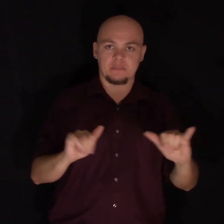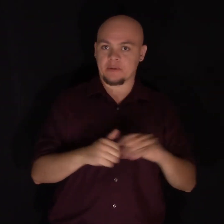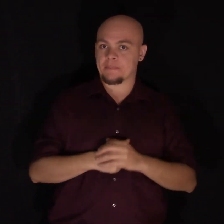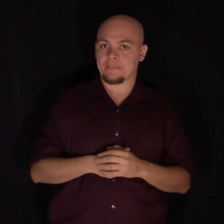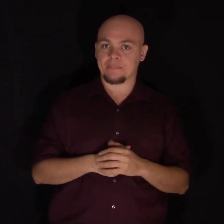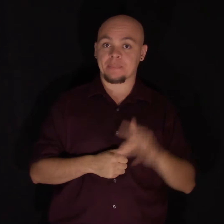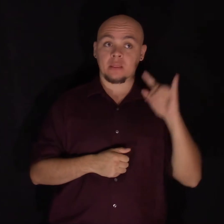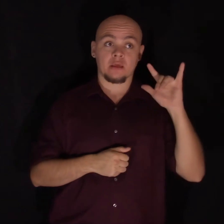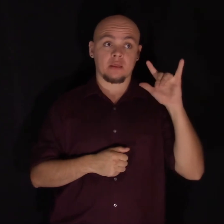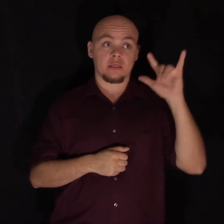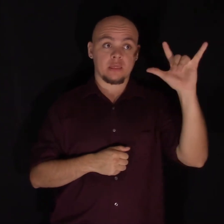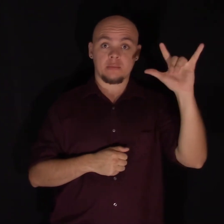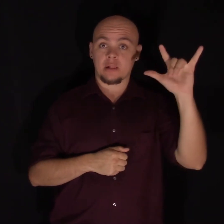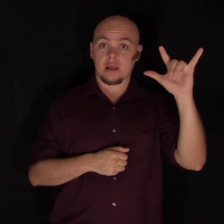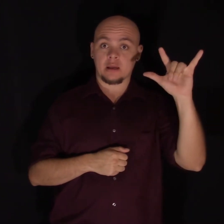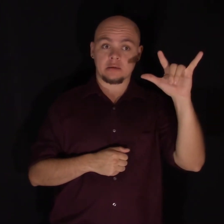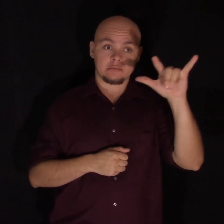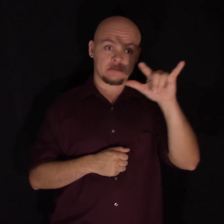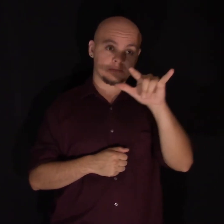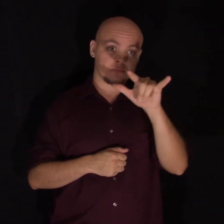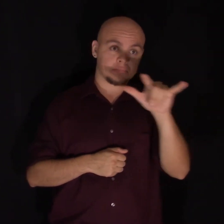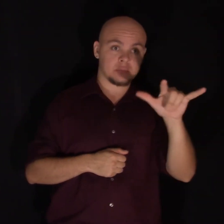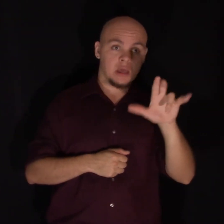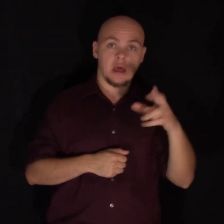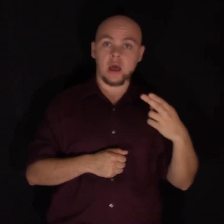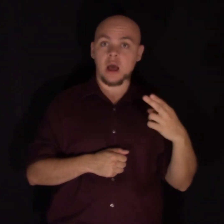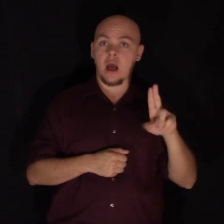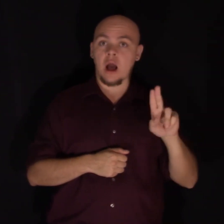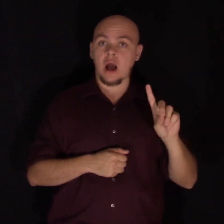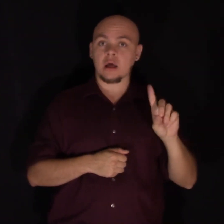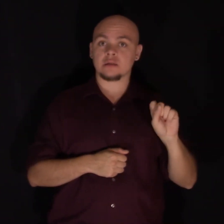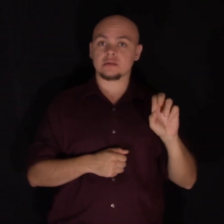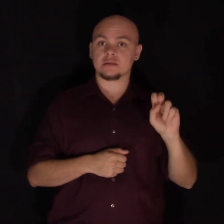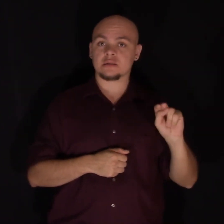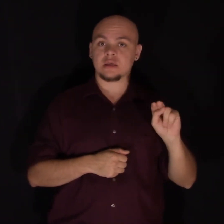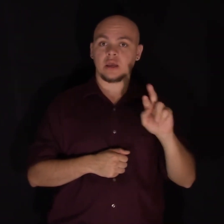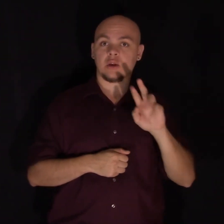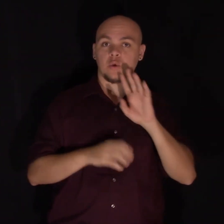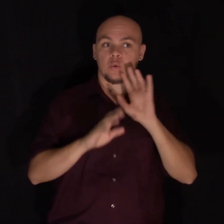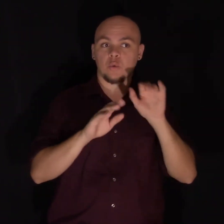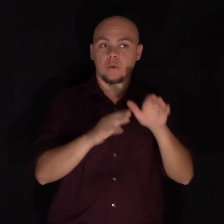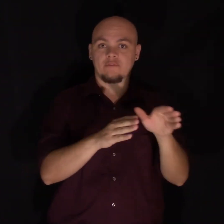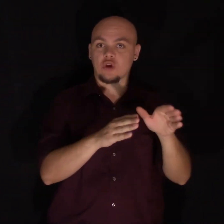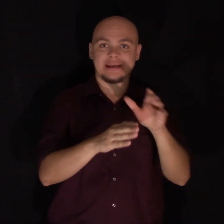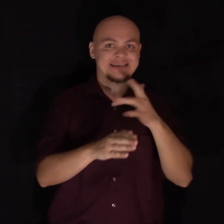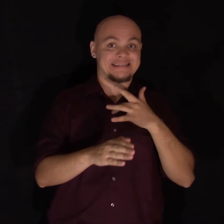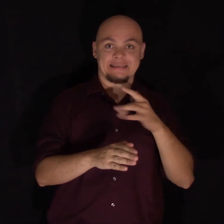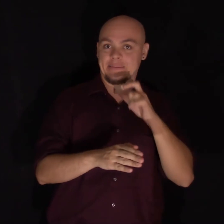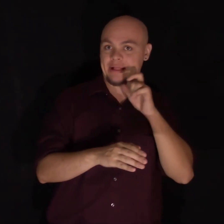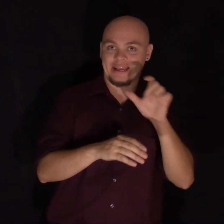The pilot lines up the plane with the Hudson River. It's usually not the route.